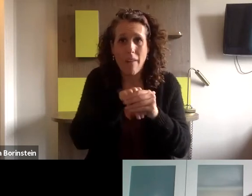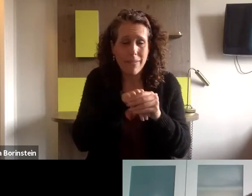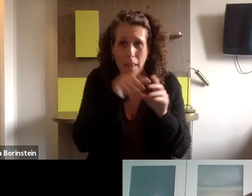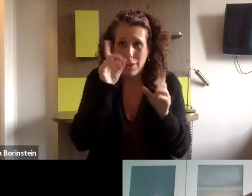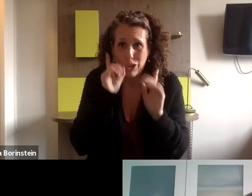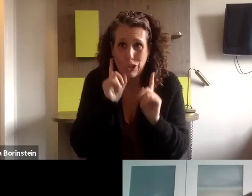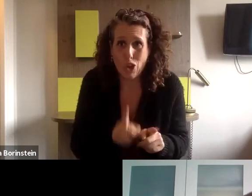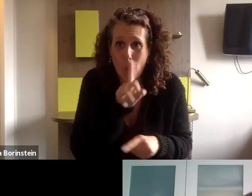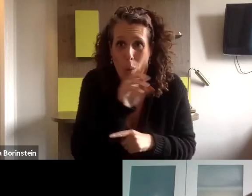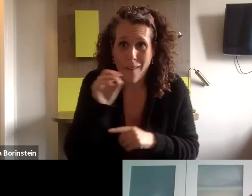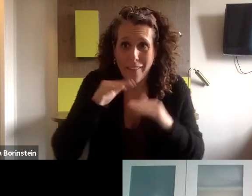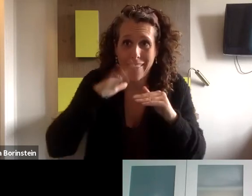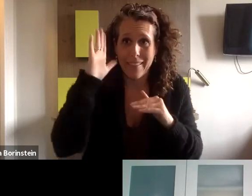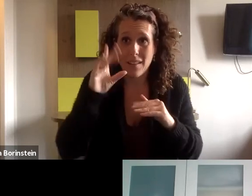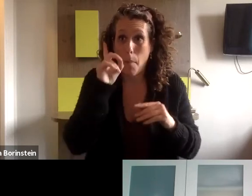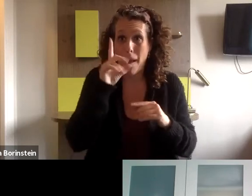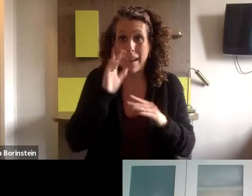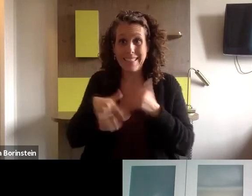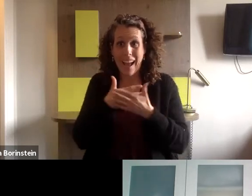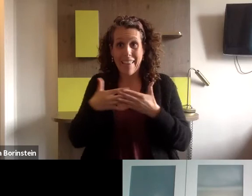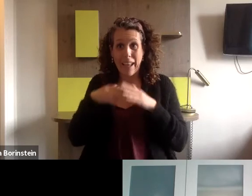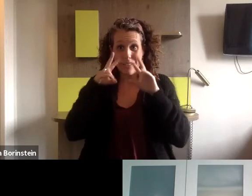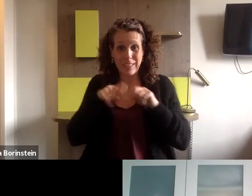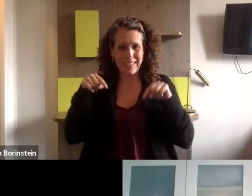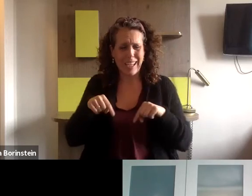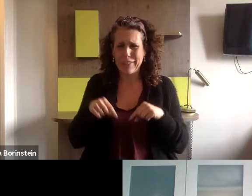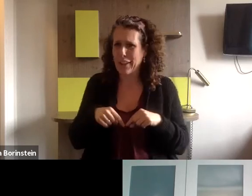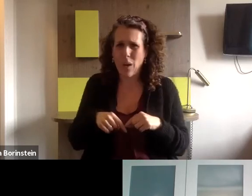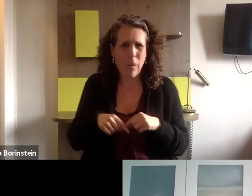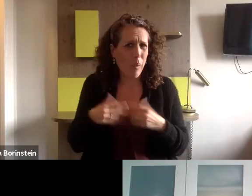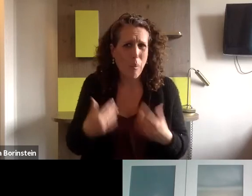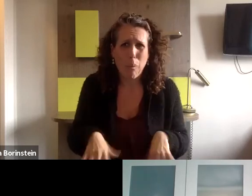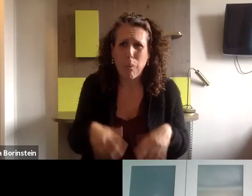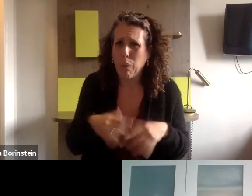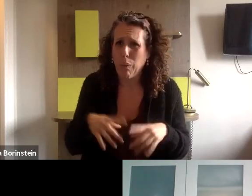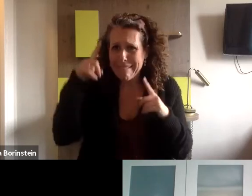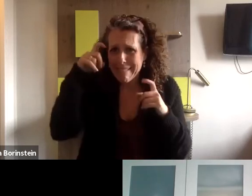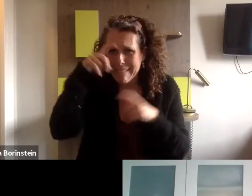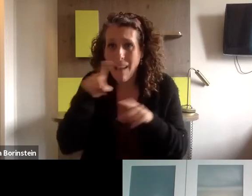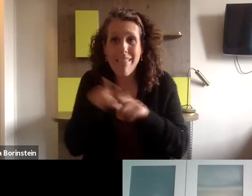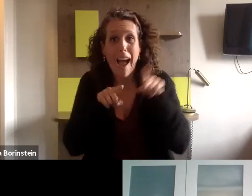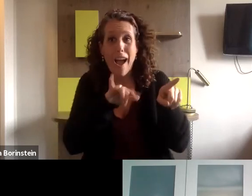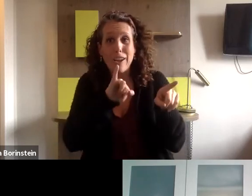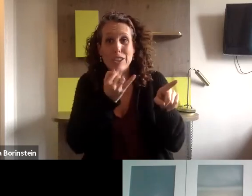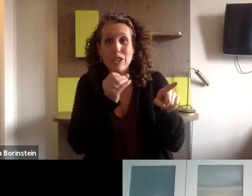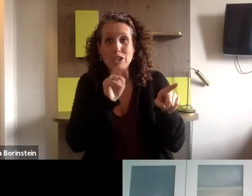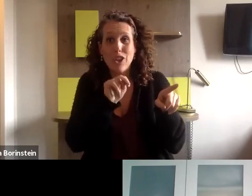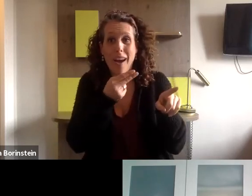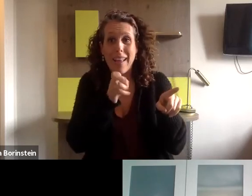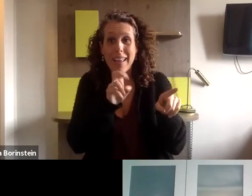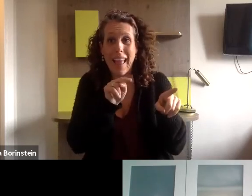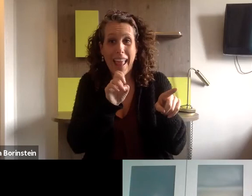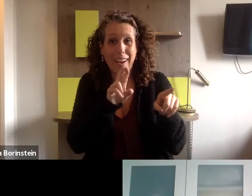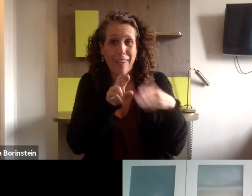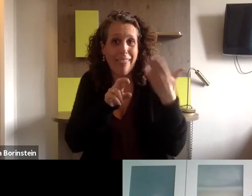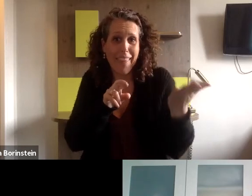is, it's very hard to get that compared to, for example, John Hanna, who's on this webinar as well. I mean, they